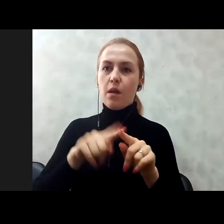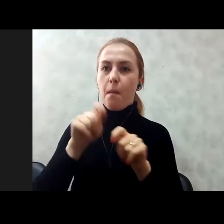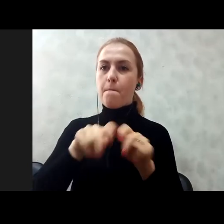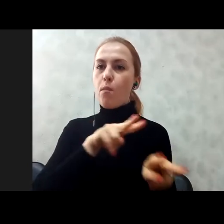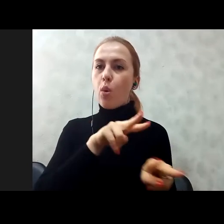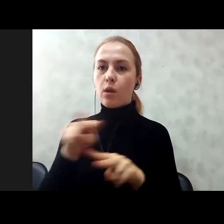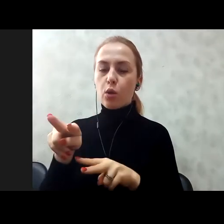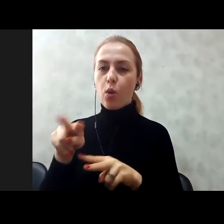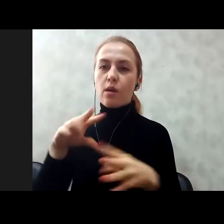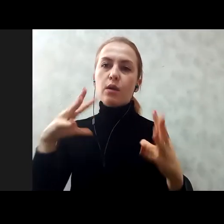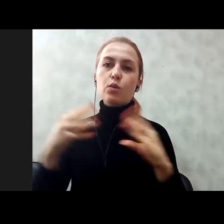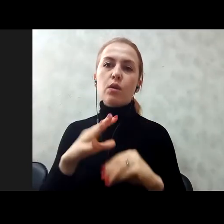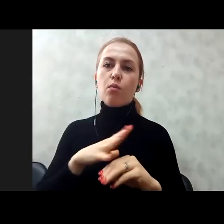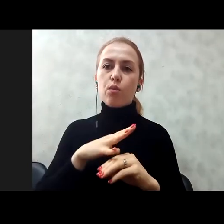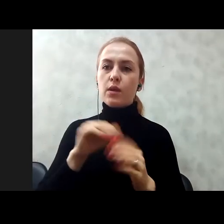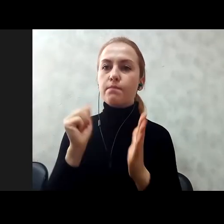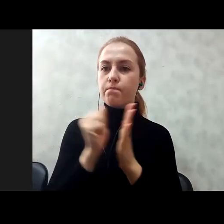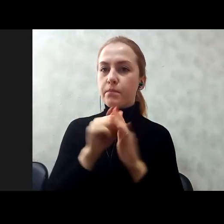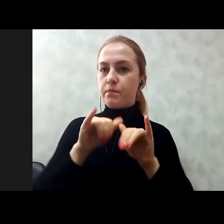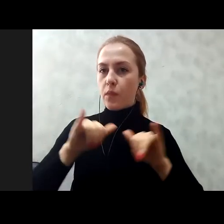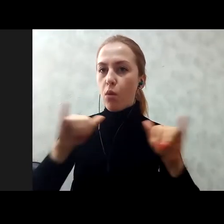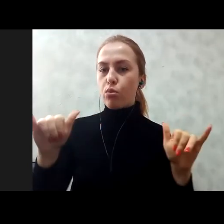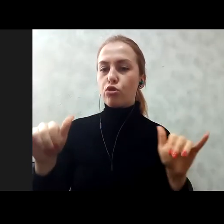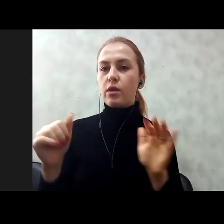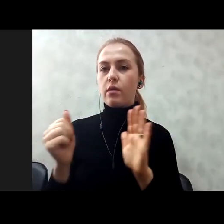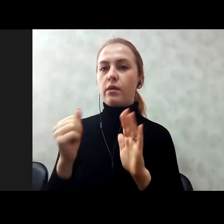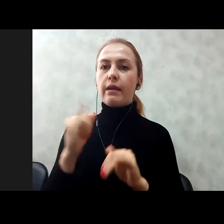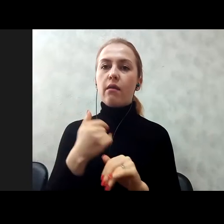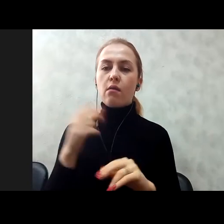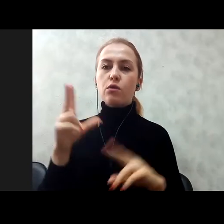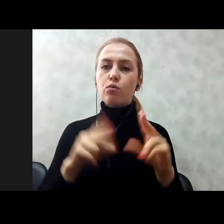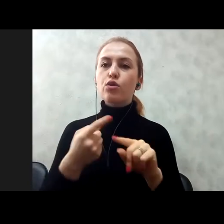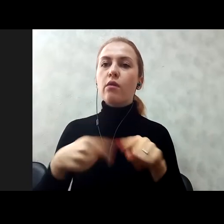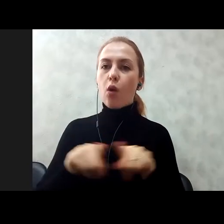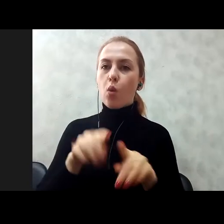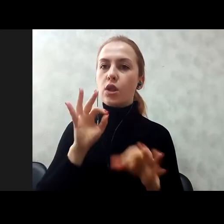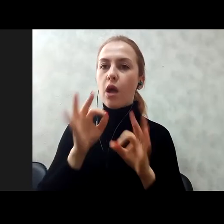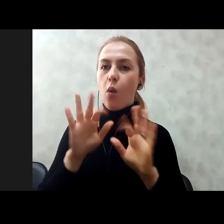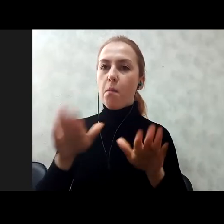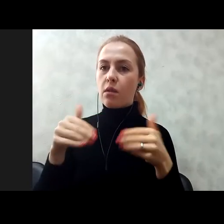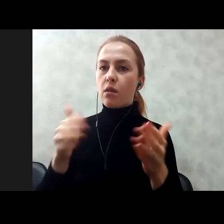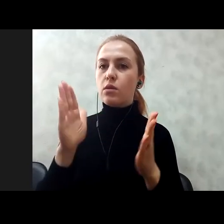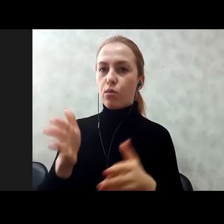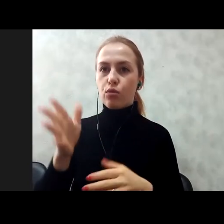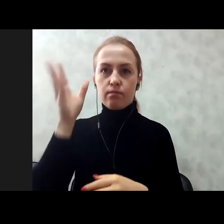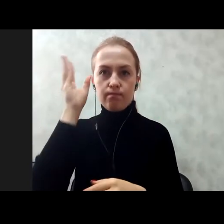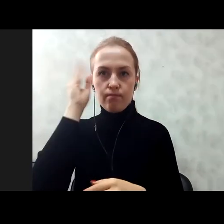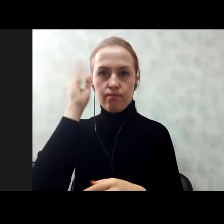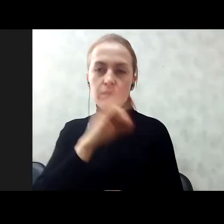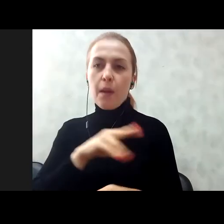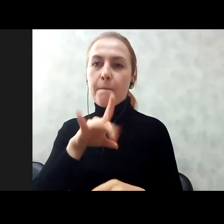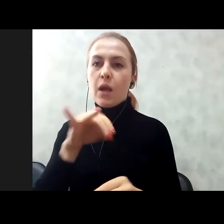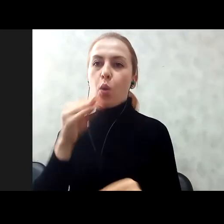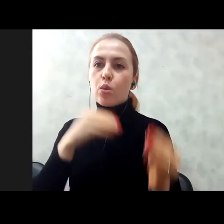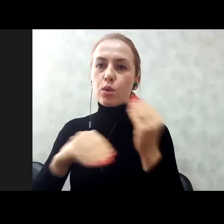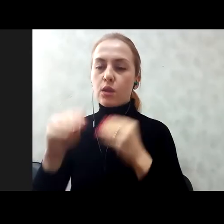that monitoring was publicized, its outcomes and recommendations were disseminated,